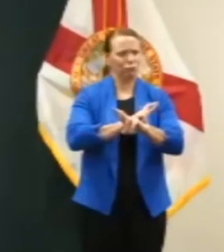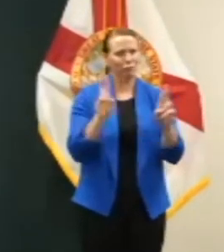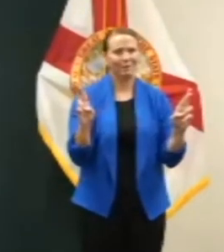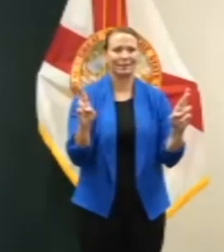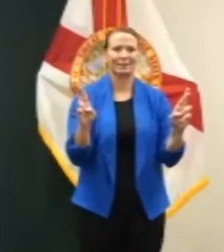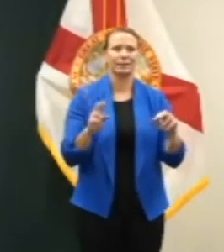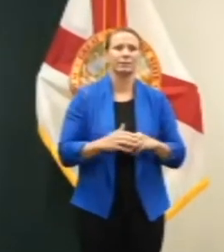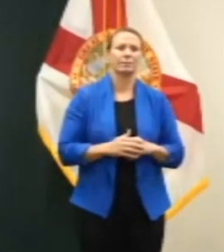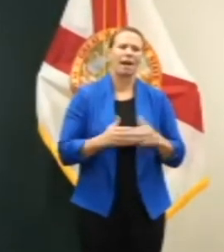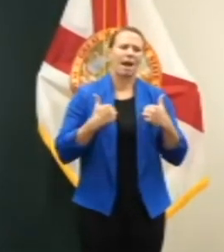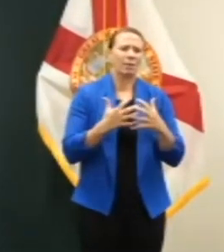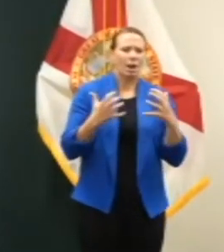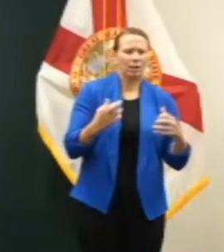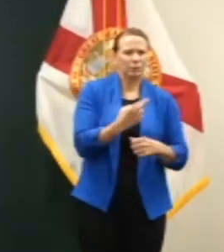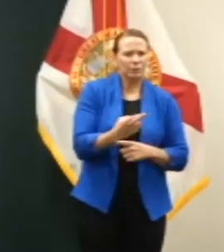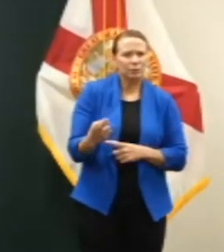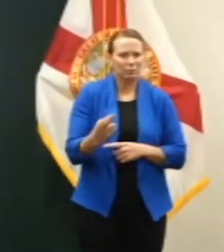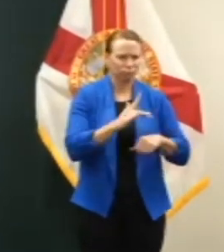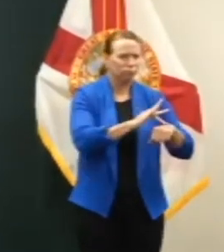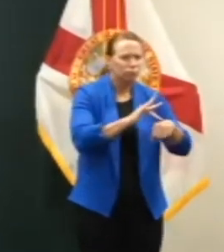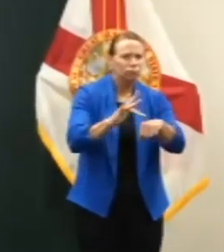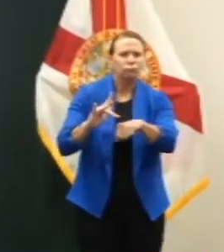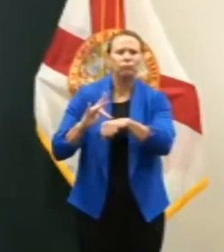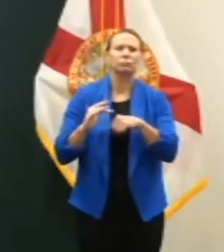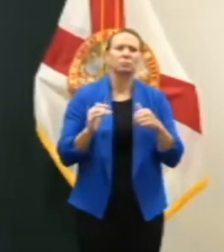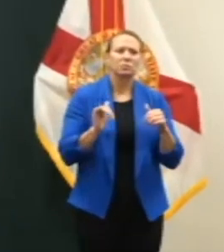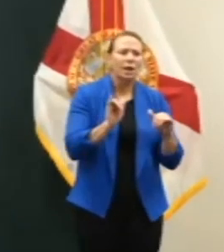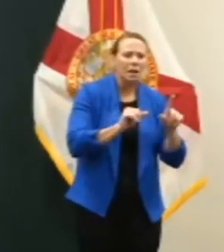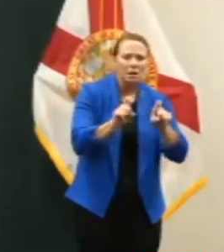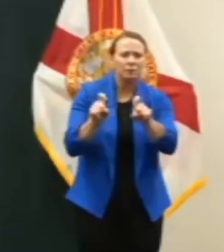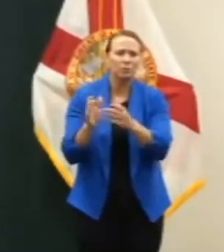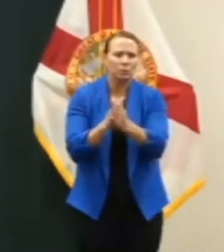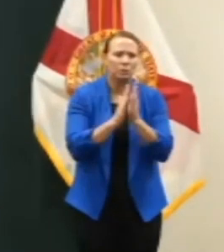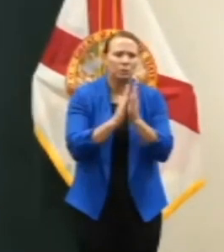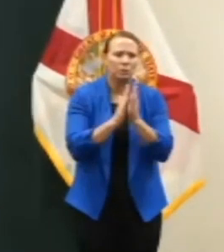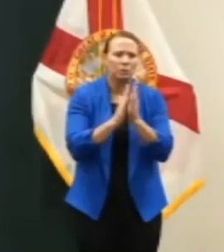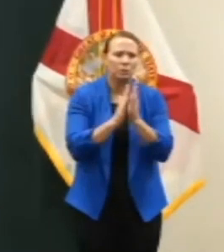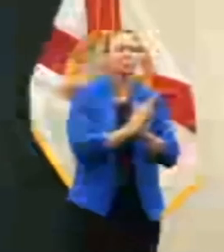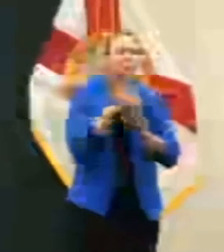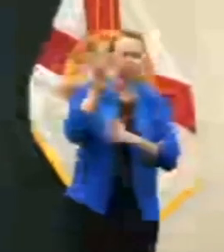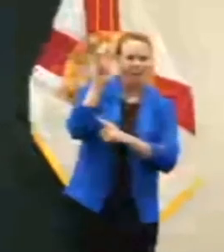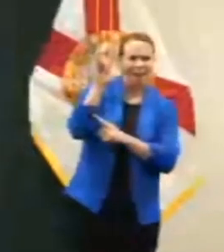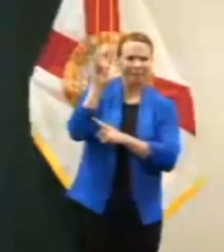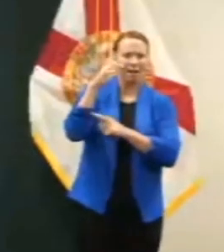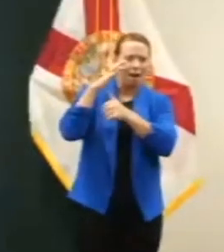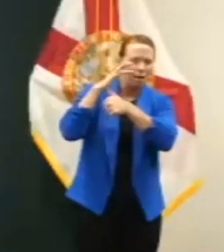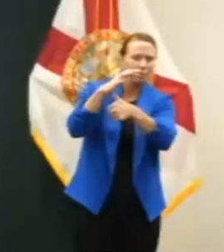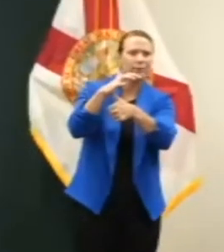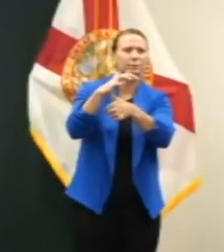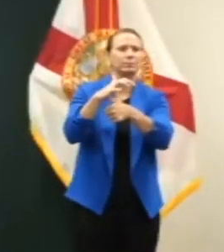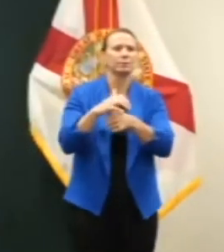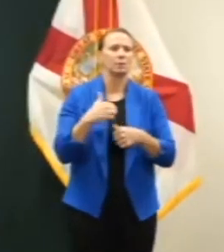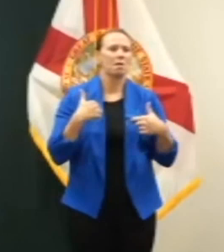Sources at their disposal. We've also requested some additional rotary wing air assets. We've got 650